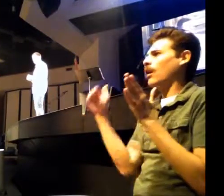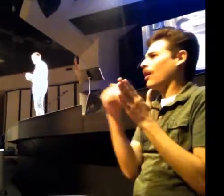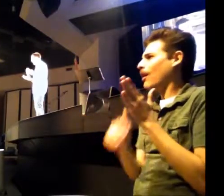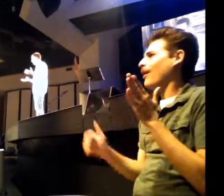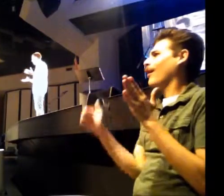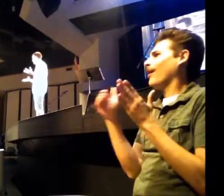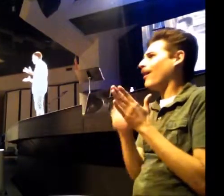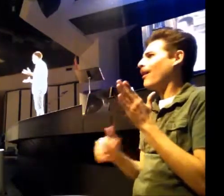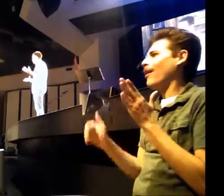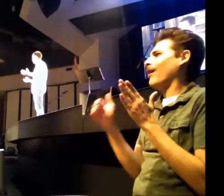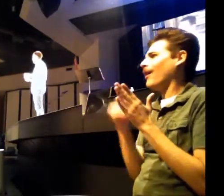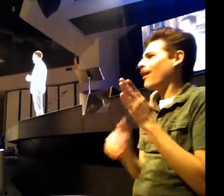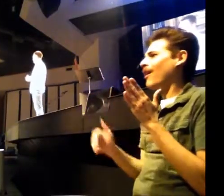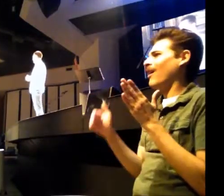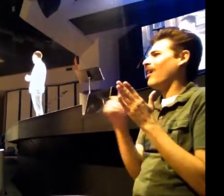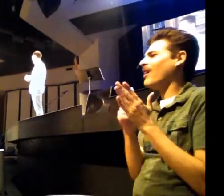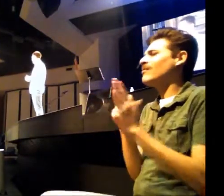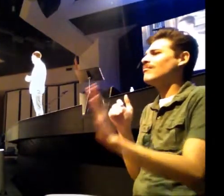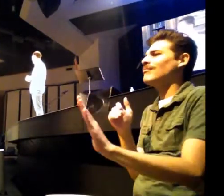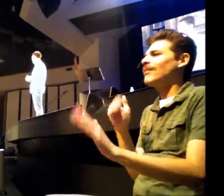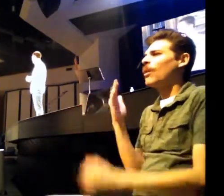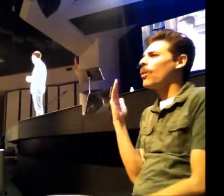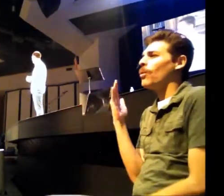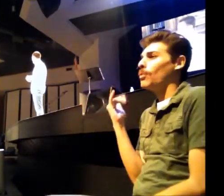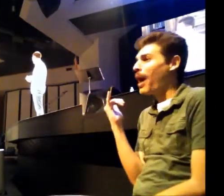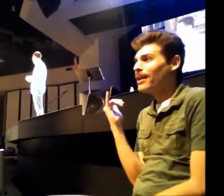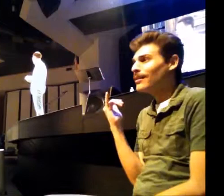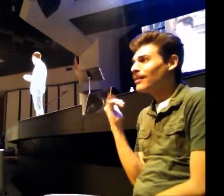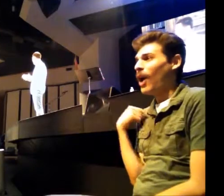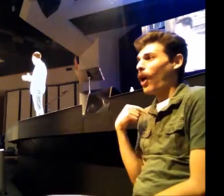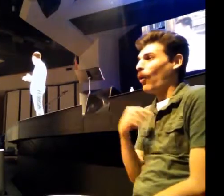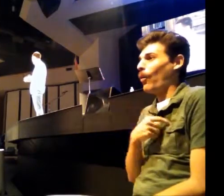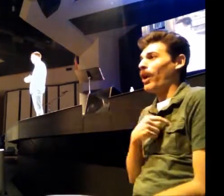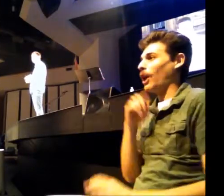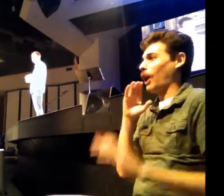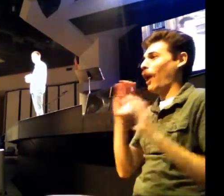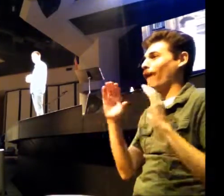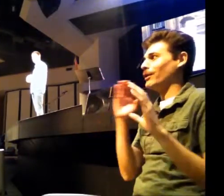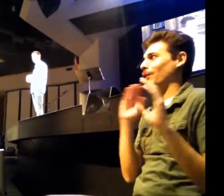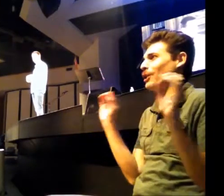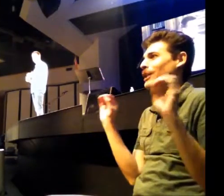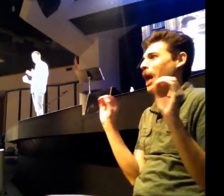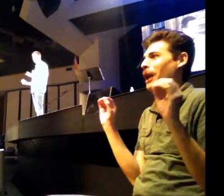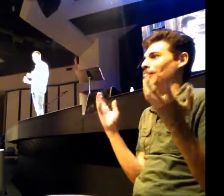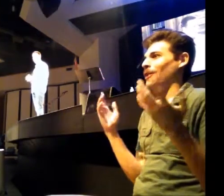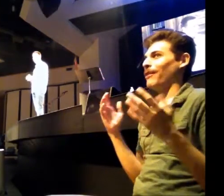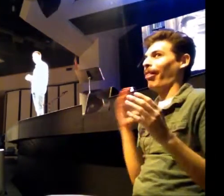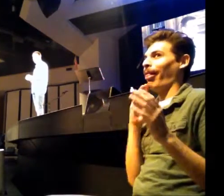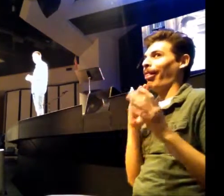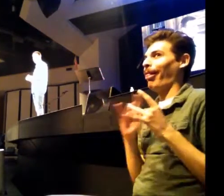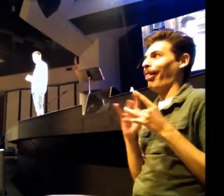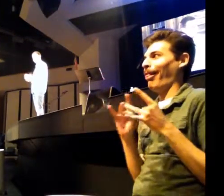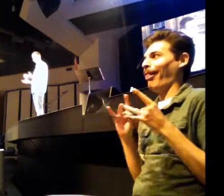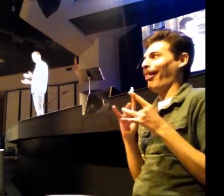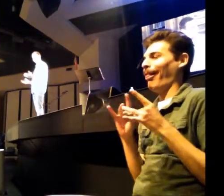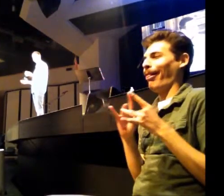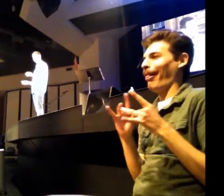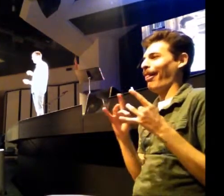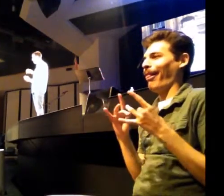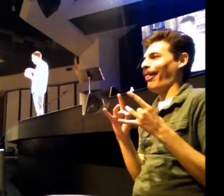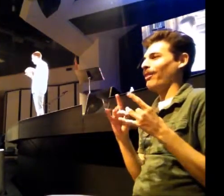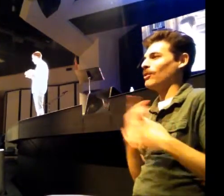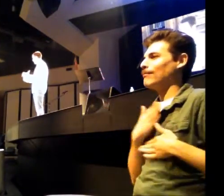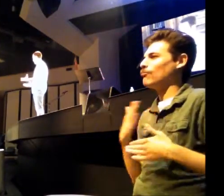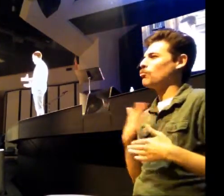again. And you have to ask the question, why? I mean, do we just not have another conversation? Are we just wasting our breath? Why? But here's the thing,